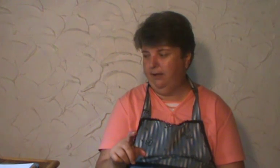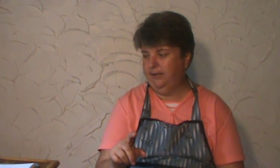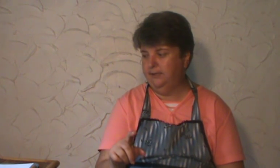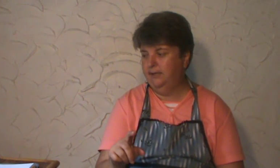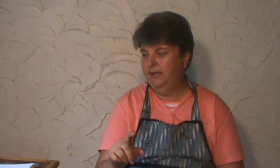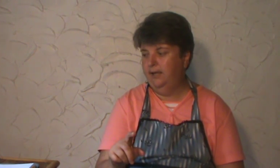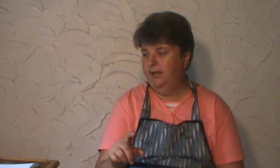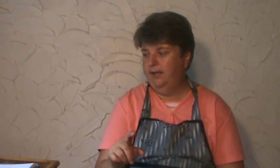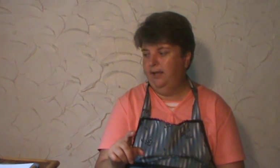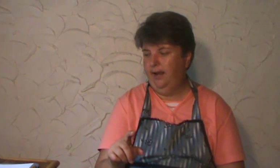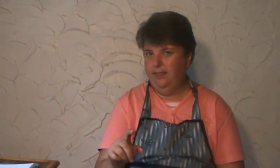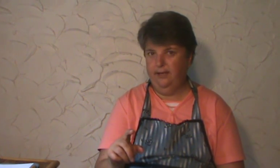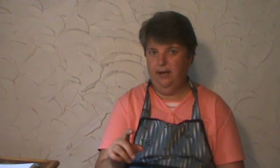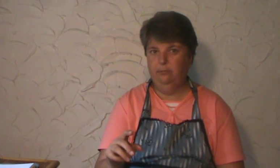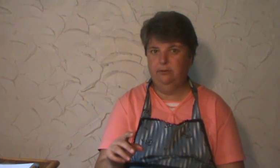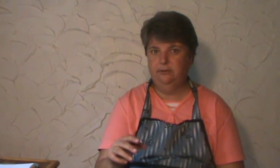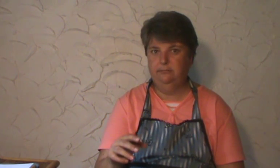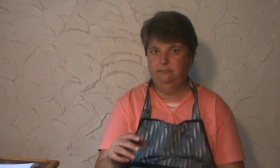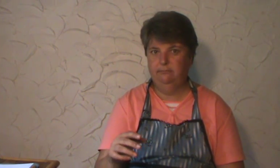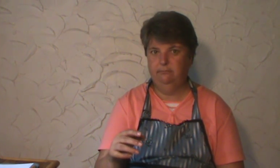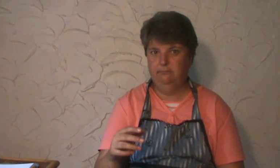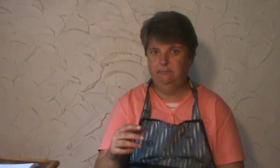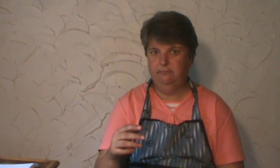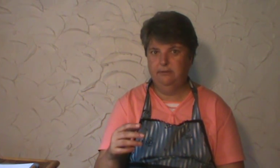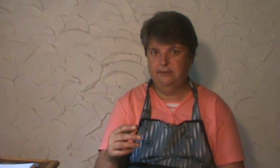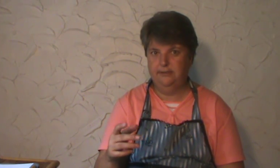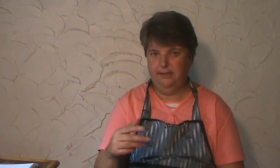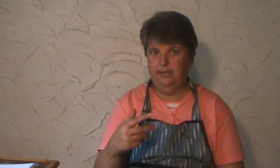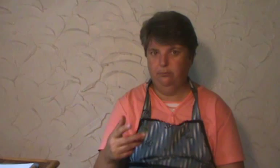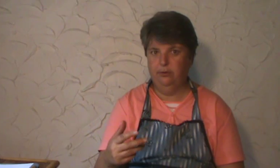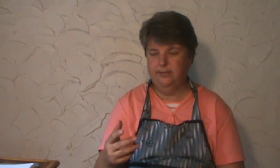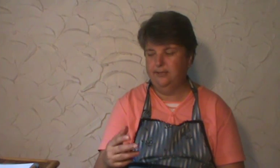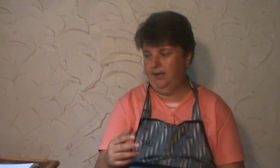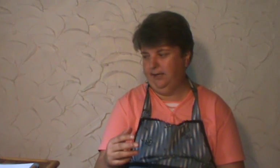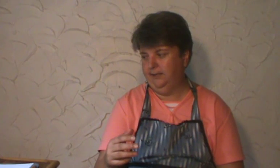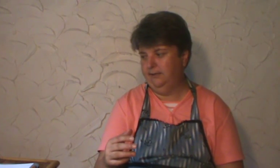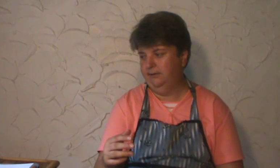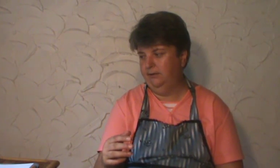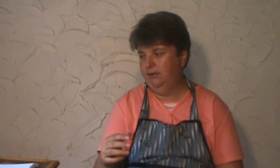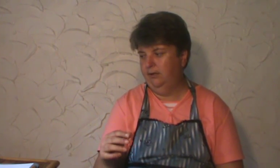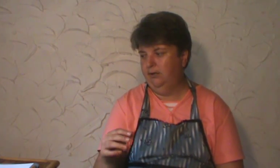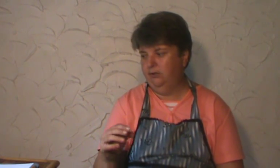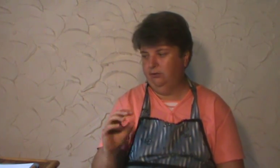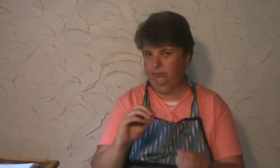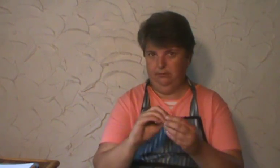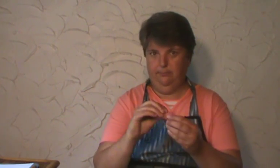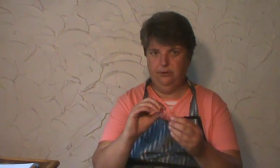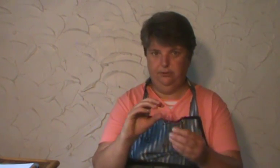it, and then I will say the word and sign it. So, number 2